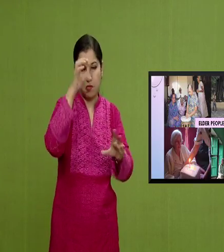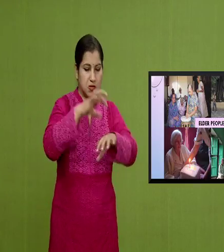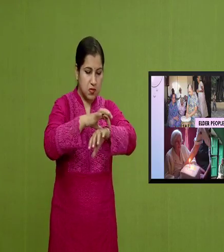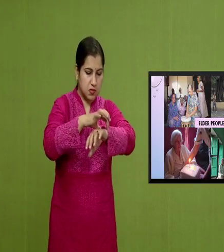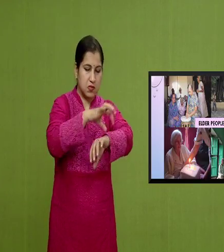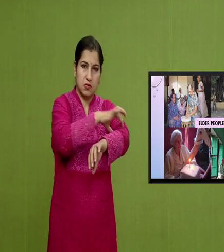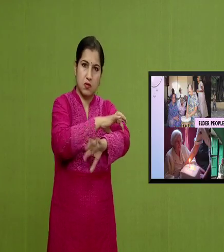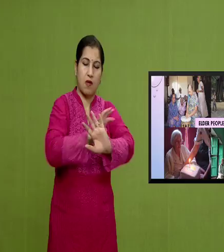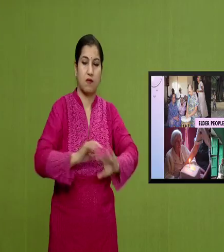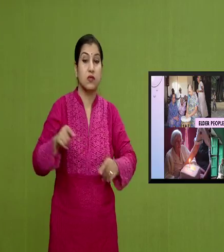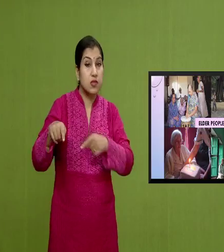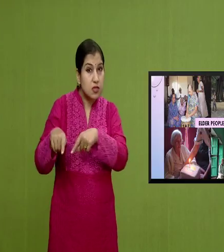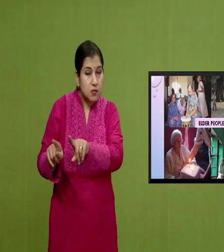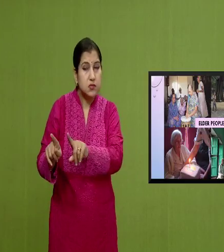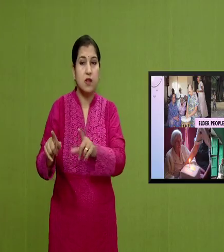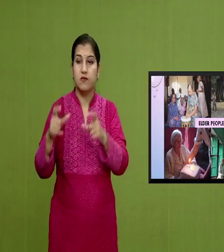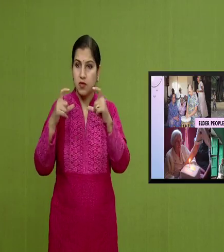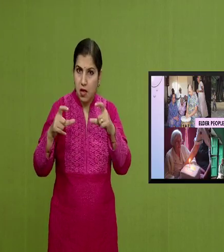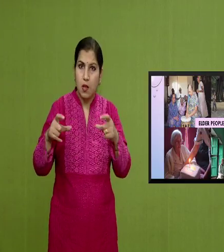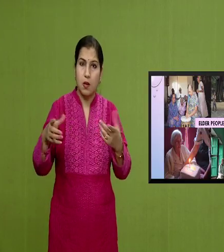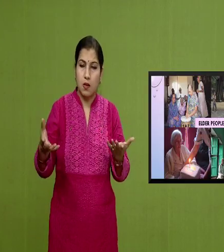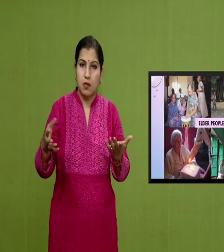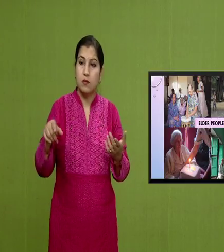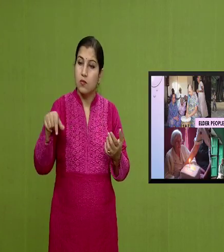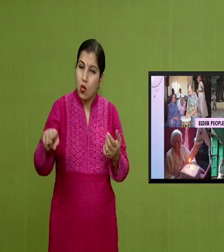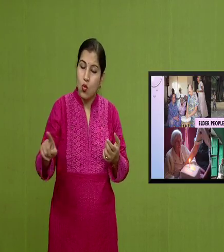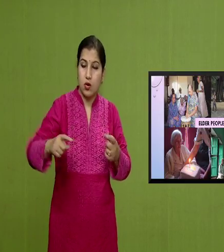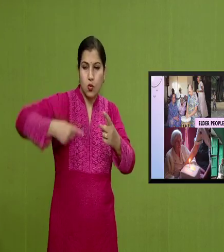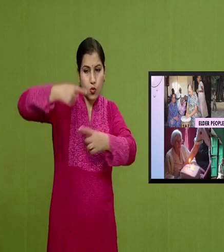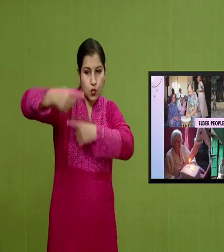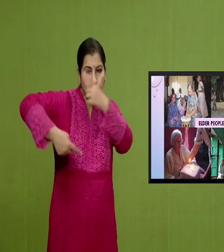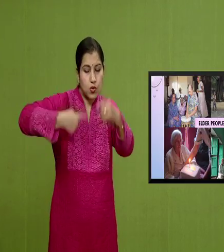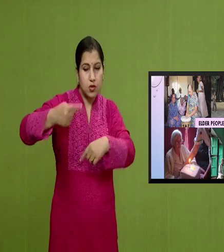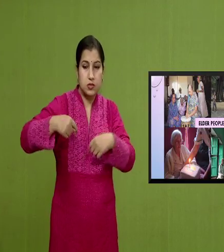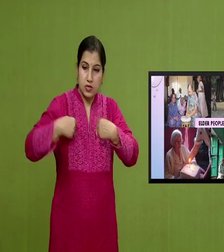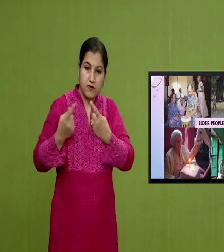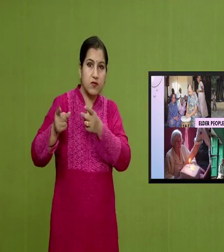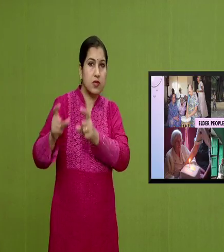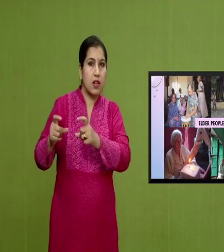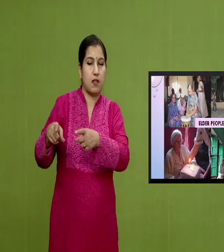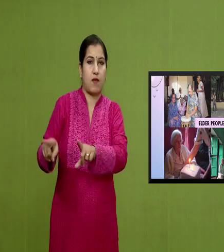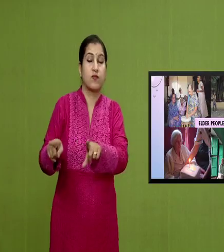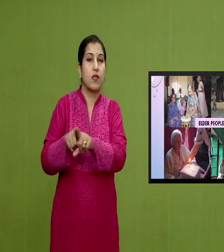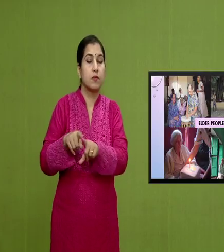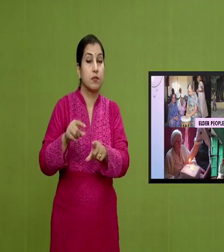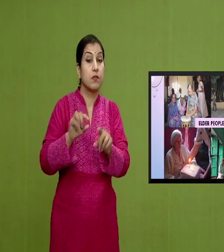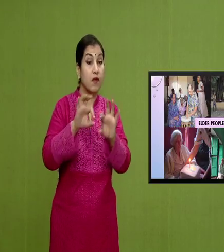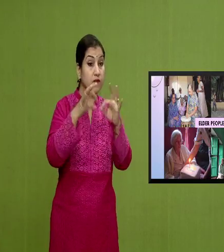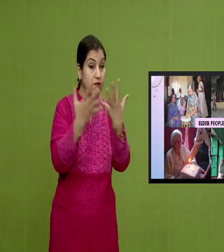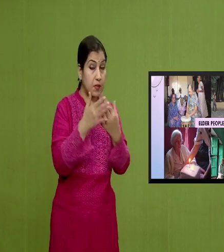They themselves take care of their daily routines and members in the family